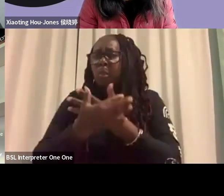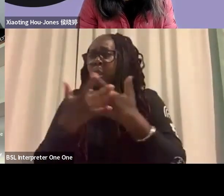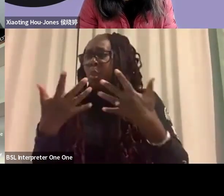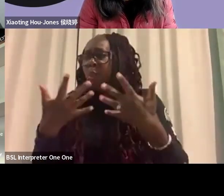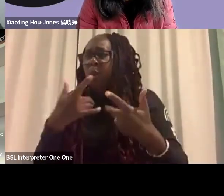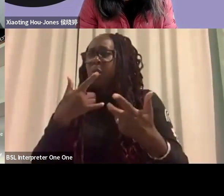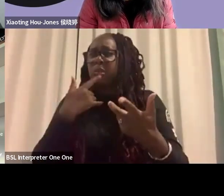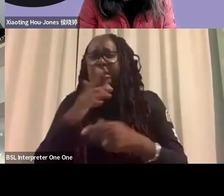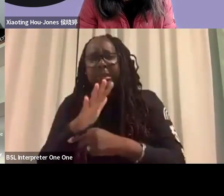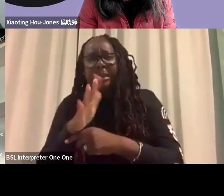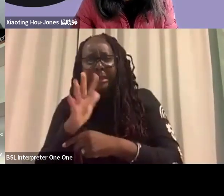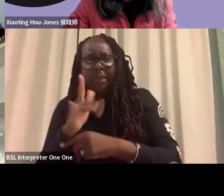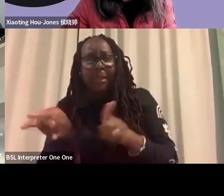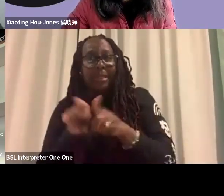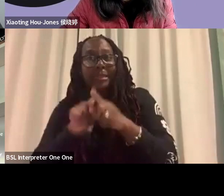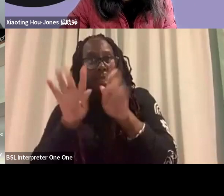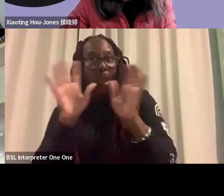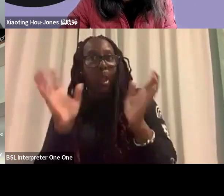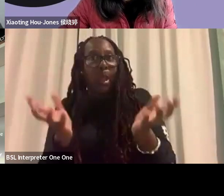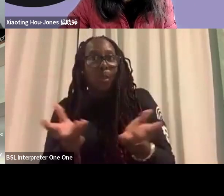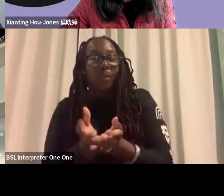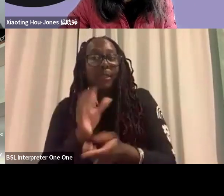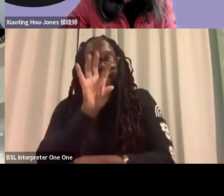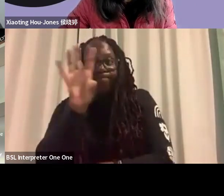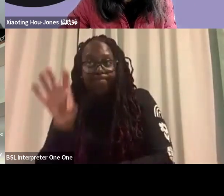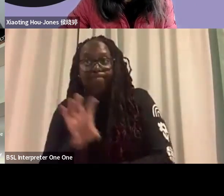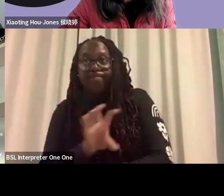really similar sentiment globally.